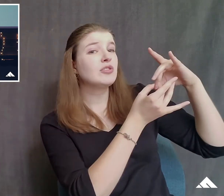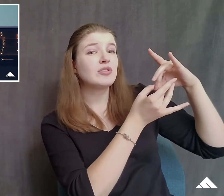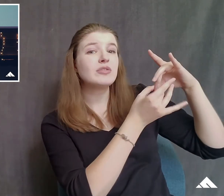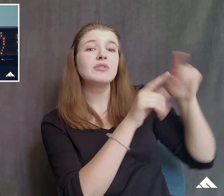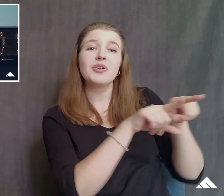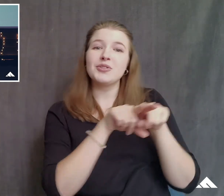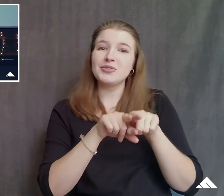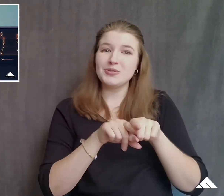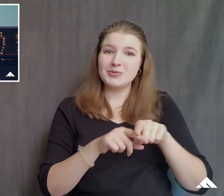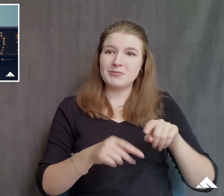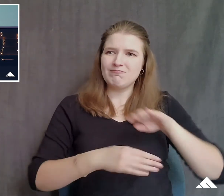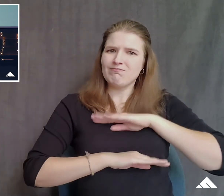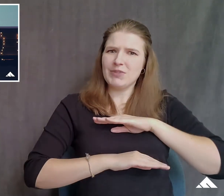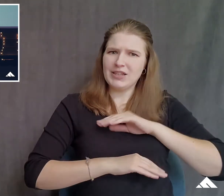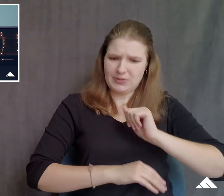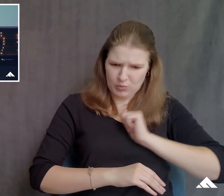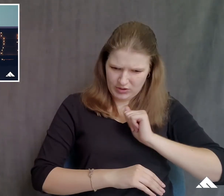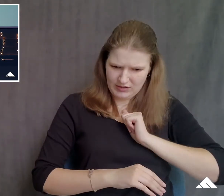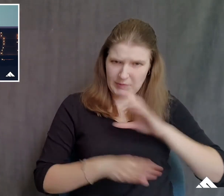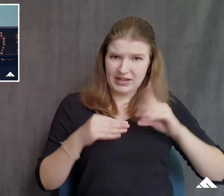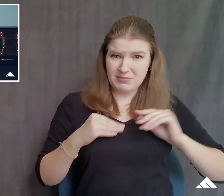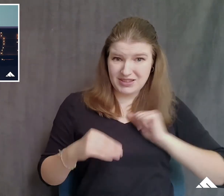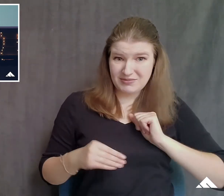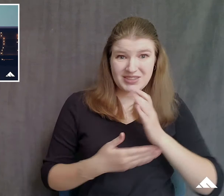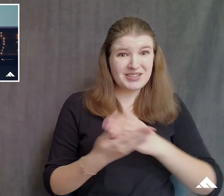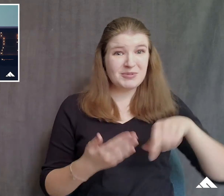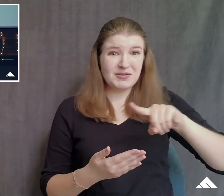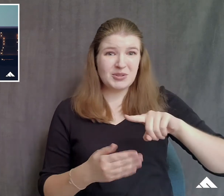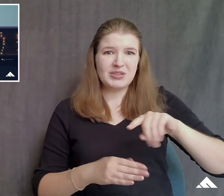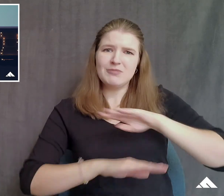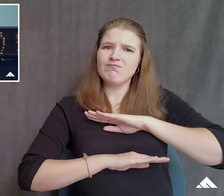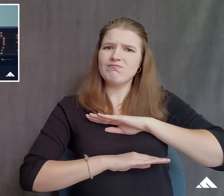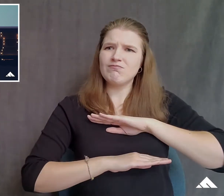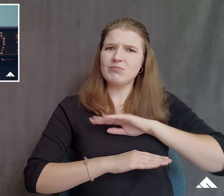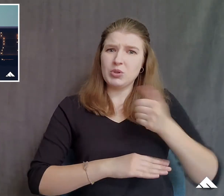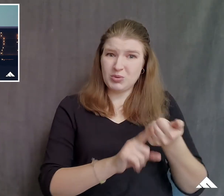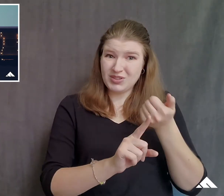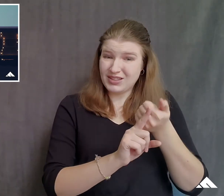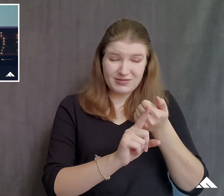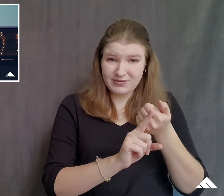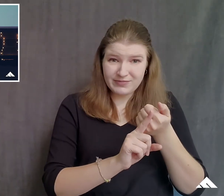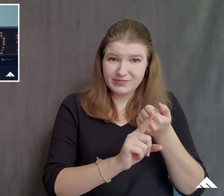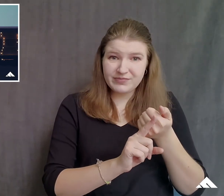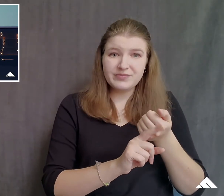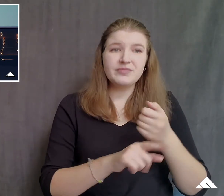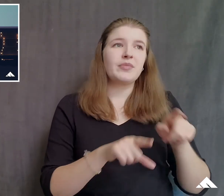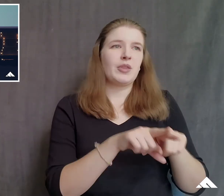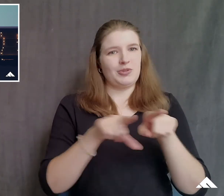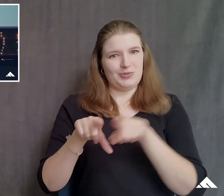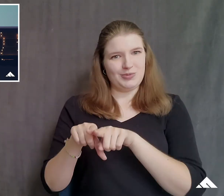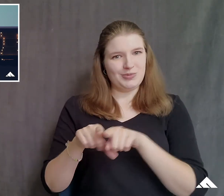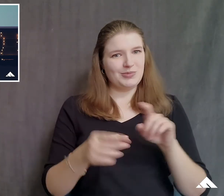with our relationship with ourselves, being at peace with ourselves. Some of you aren't at peace with yourself. And then, of course, being at